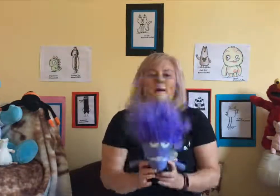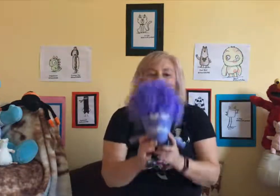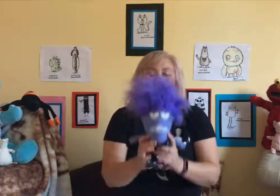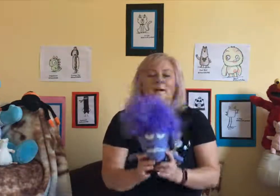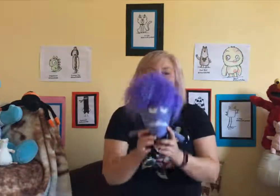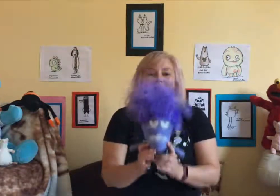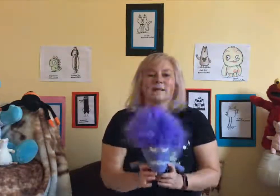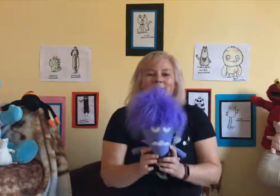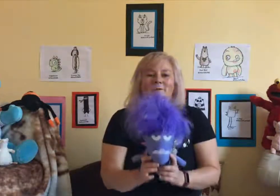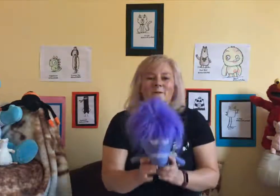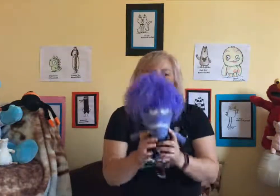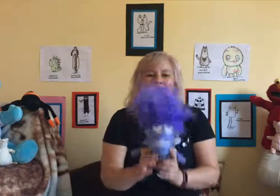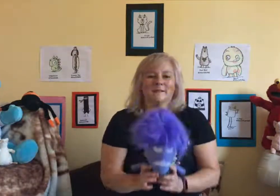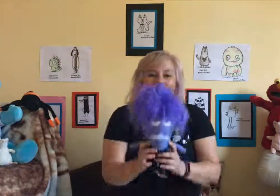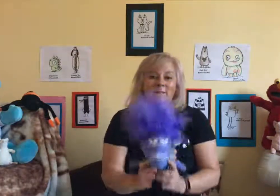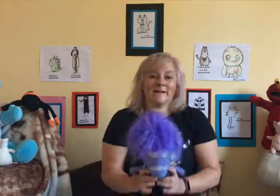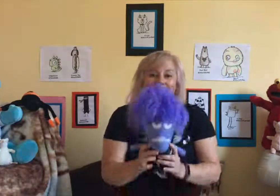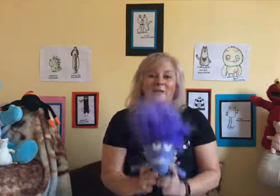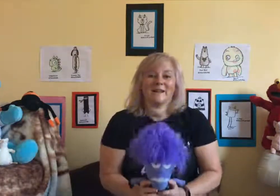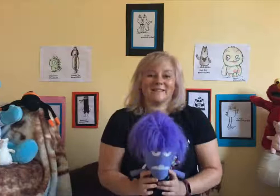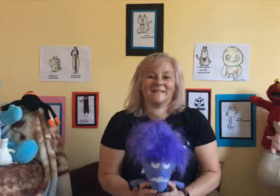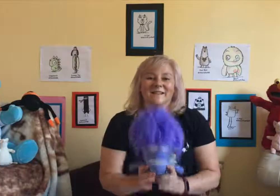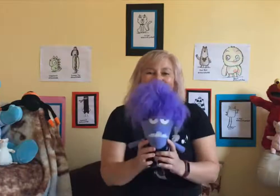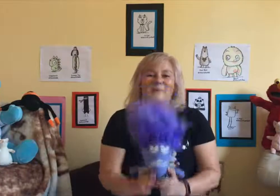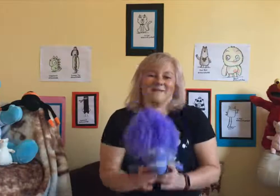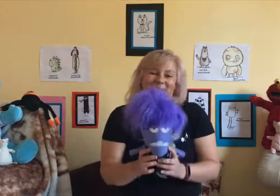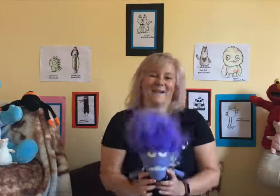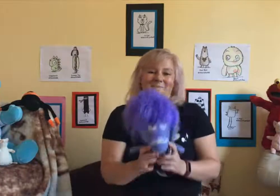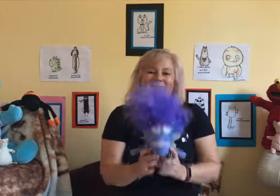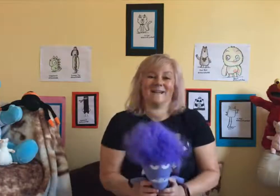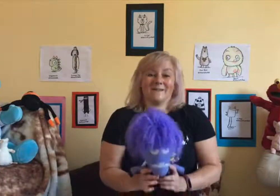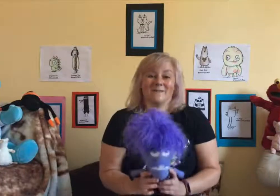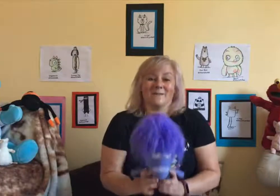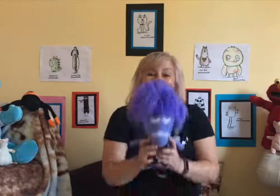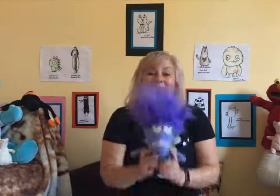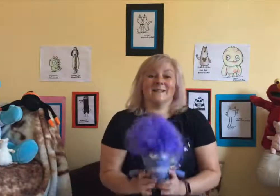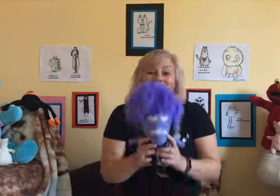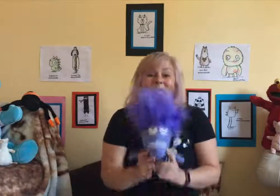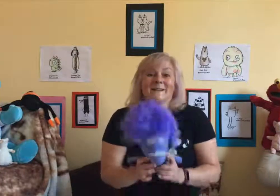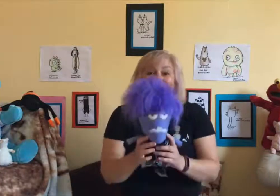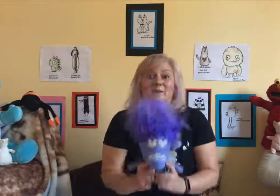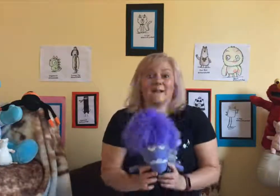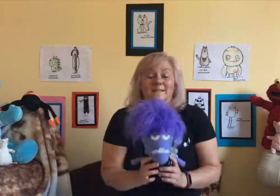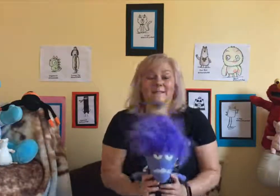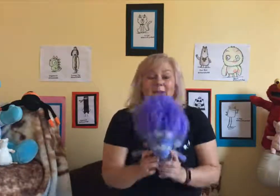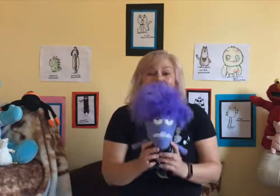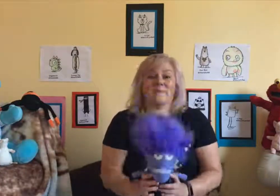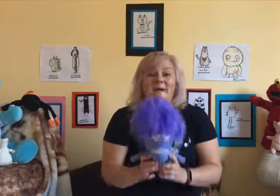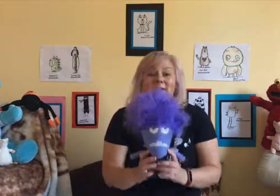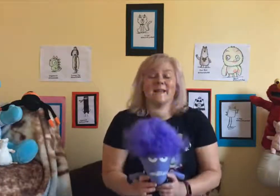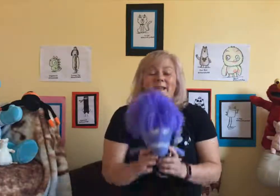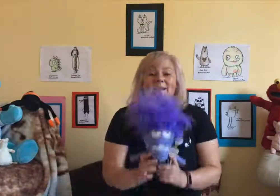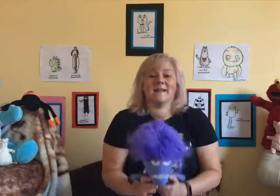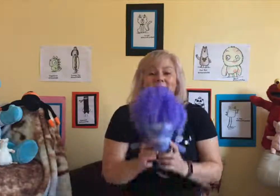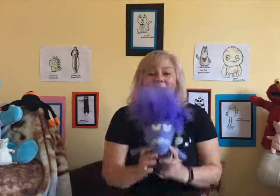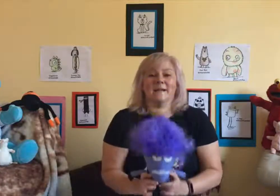bouncing up and down on the little green tractor, bouncing up and down on the little green tractor, bringing in the